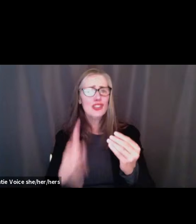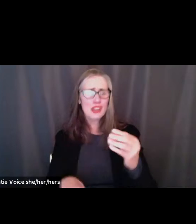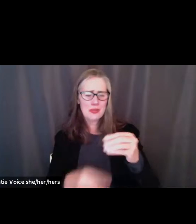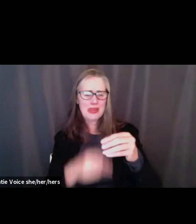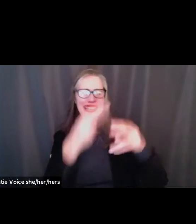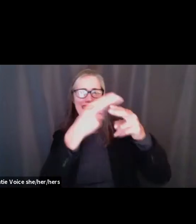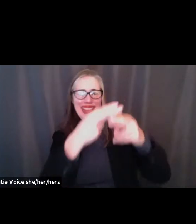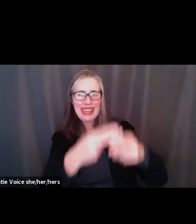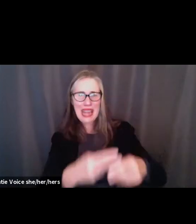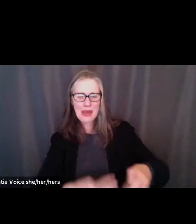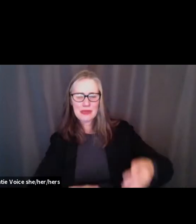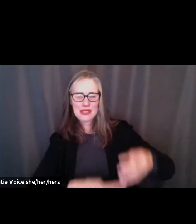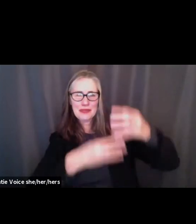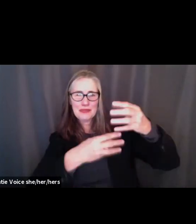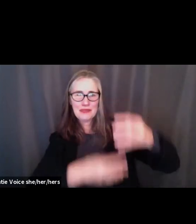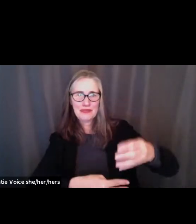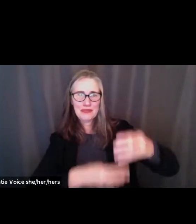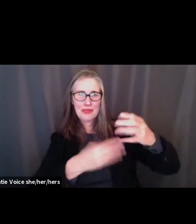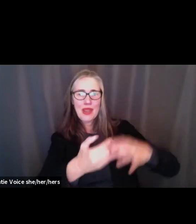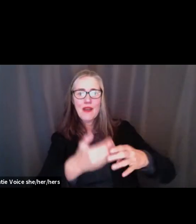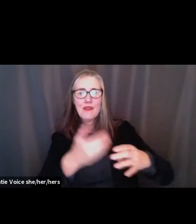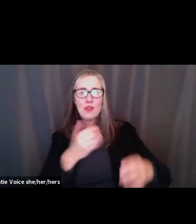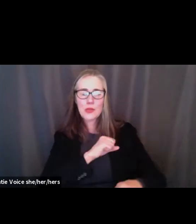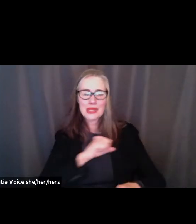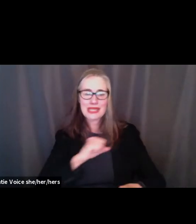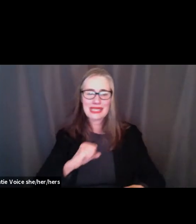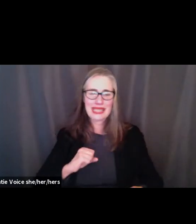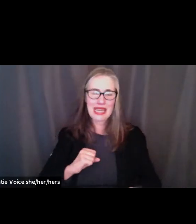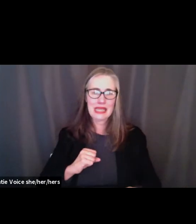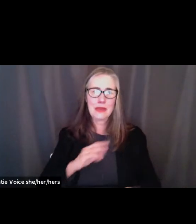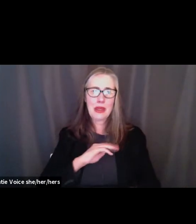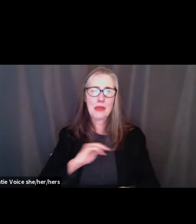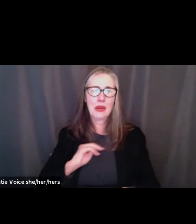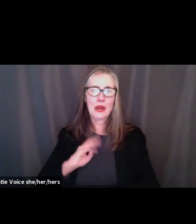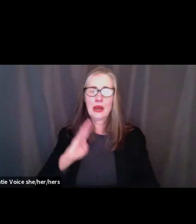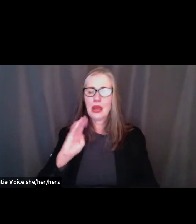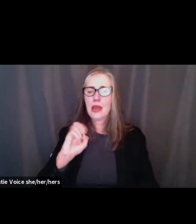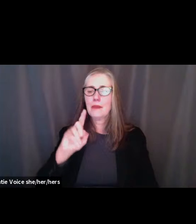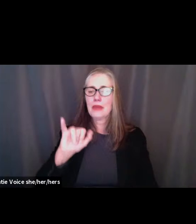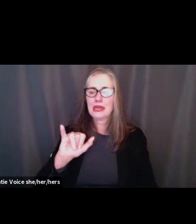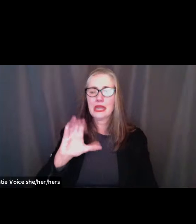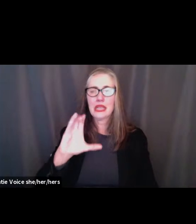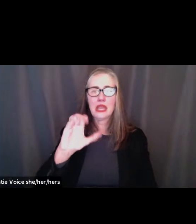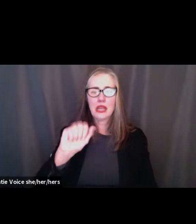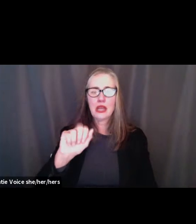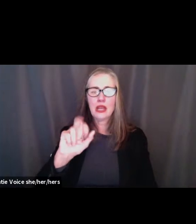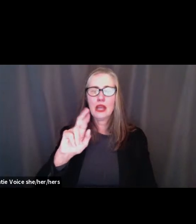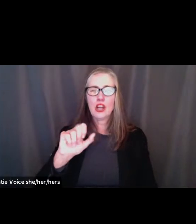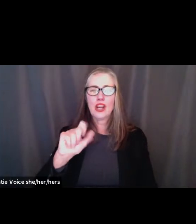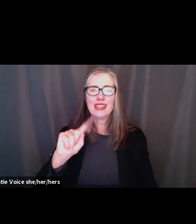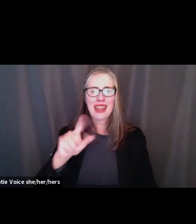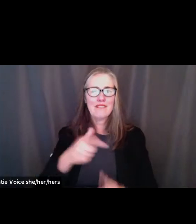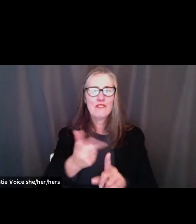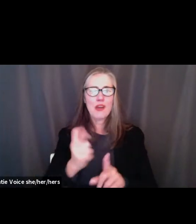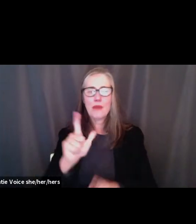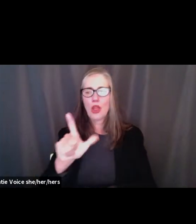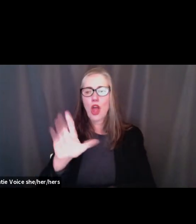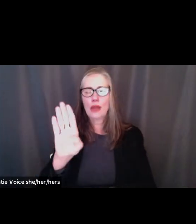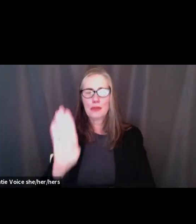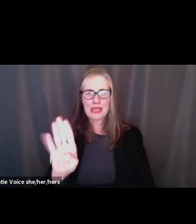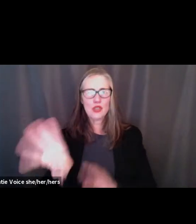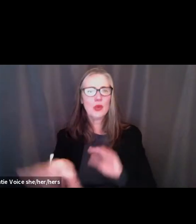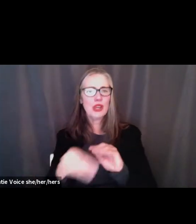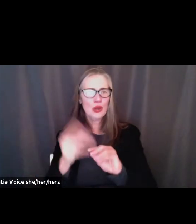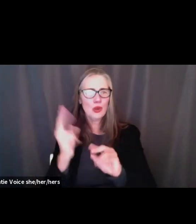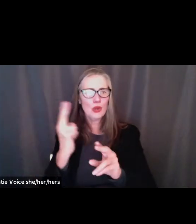that was former state senator and assembly member Betty Carnett of Long Beach. So we will include her, as was